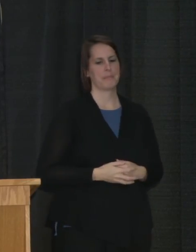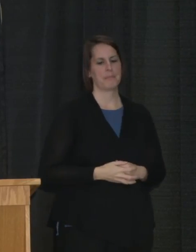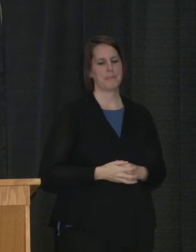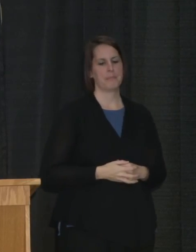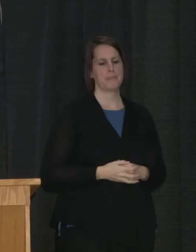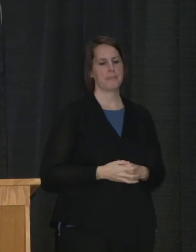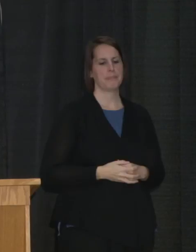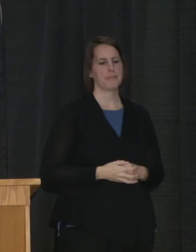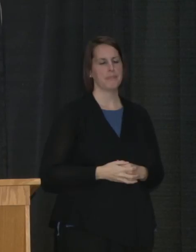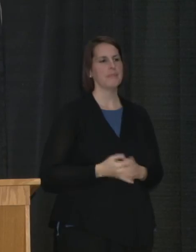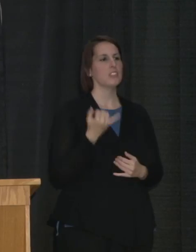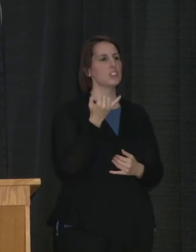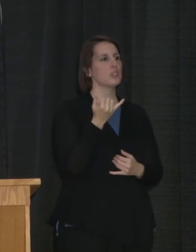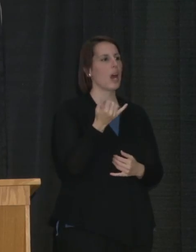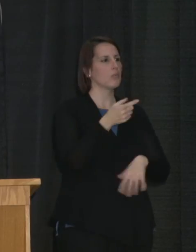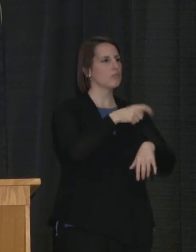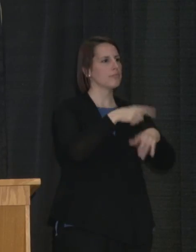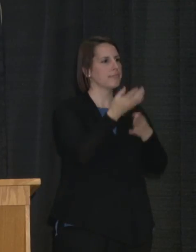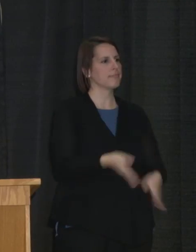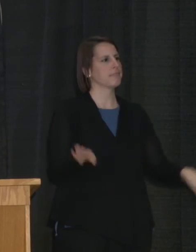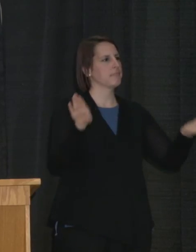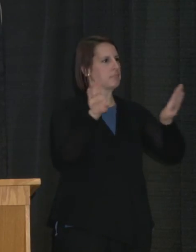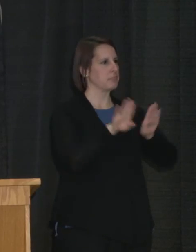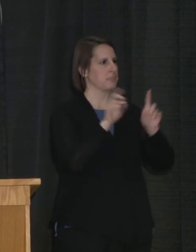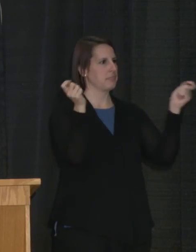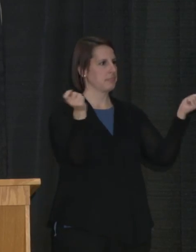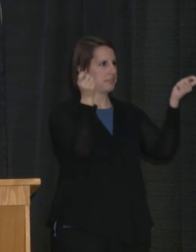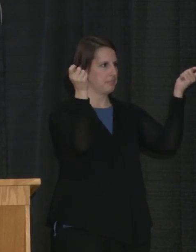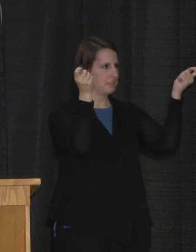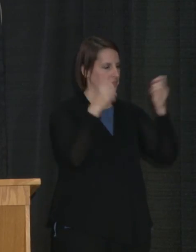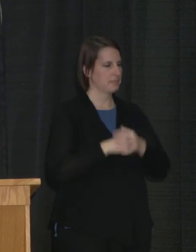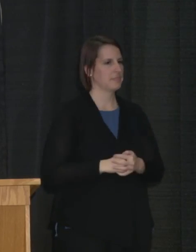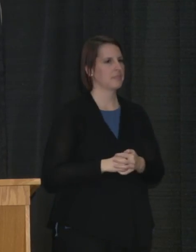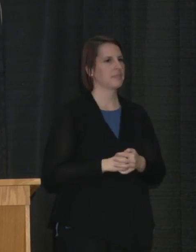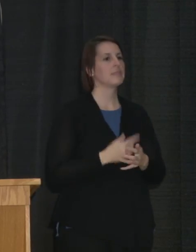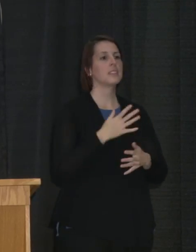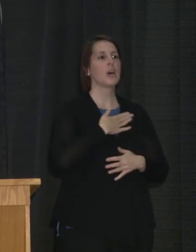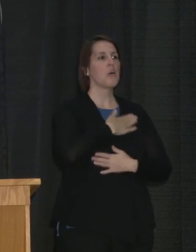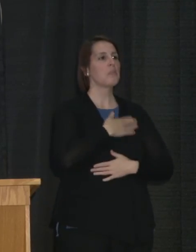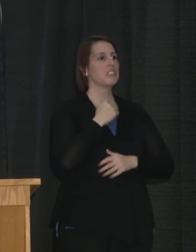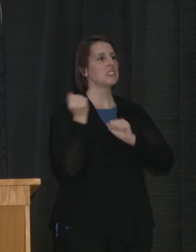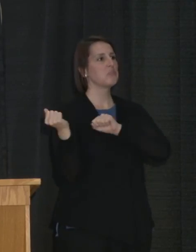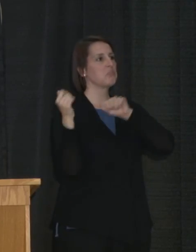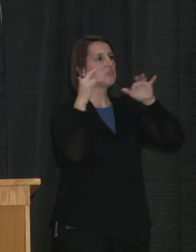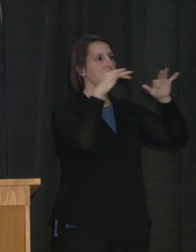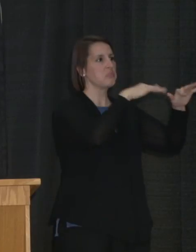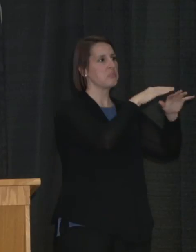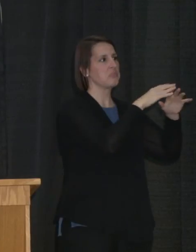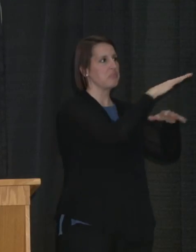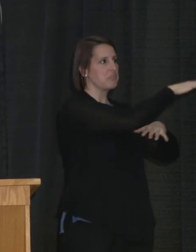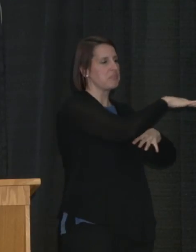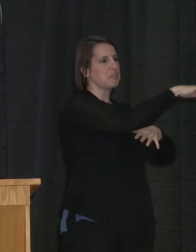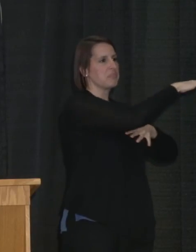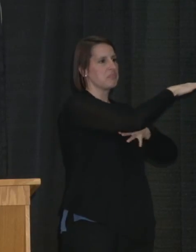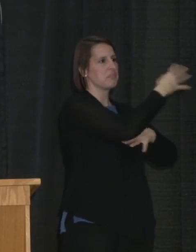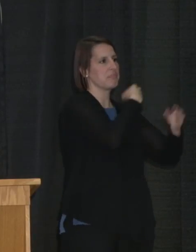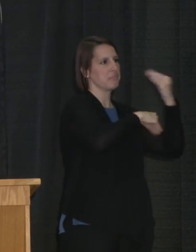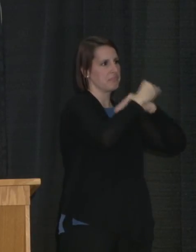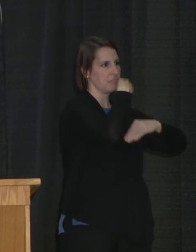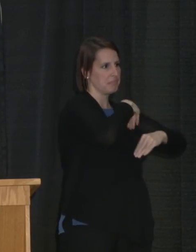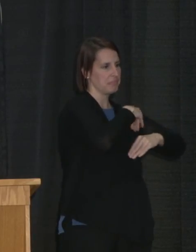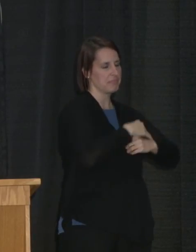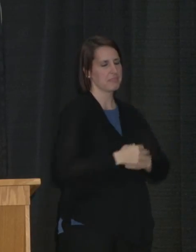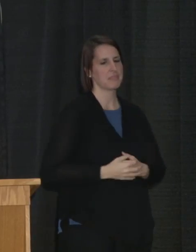This brings us to the end of our convocation proceedings. We invite everyone to join us for our reception in the atrium and courtyard immediately following the